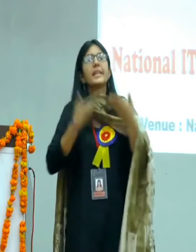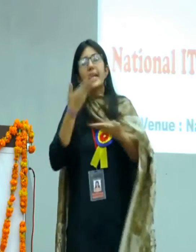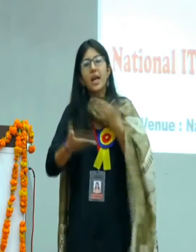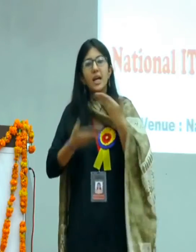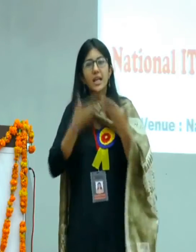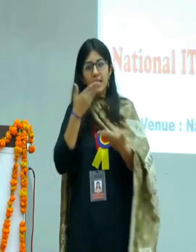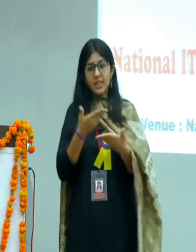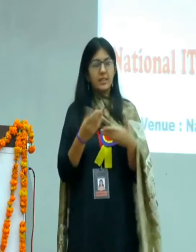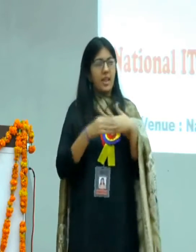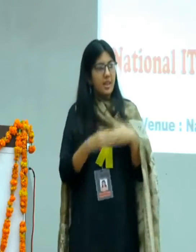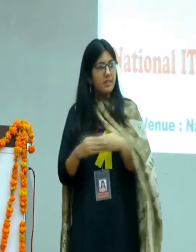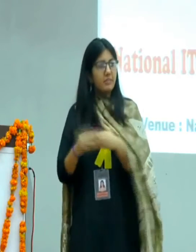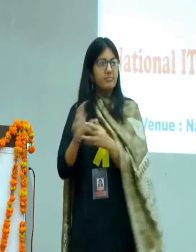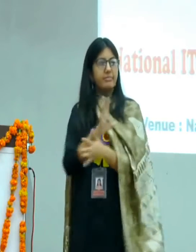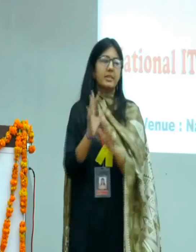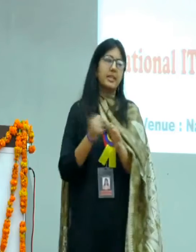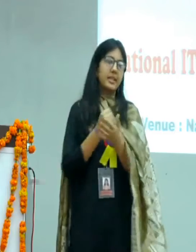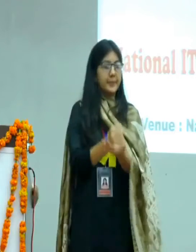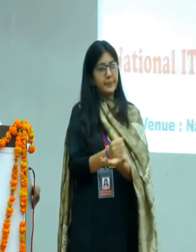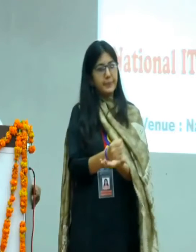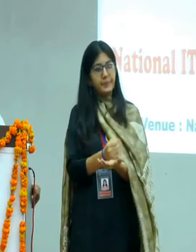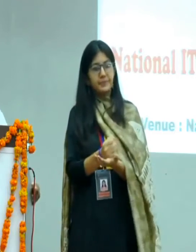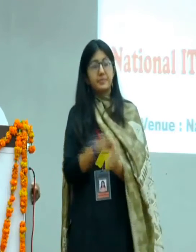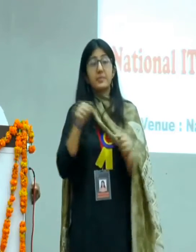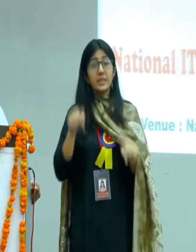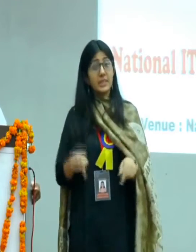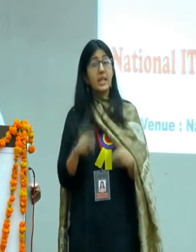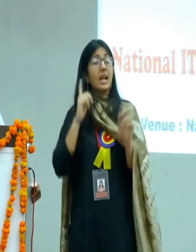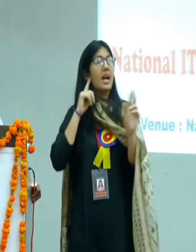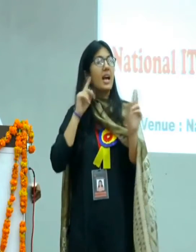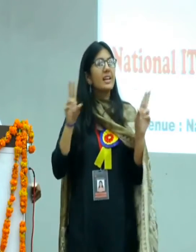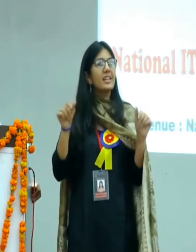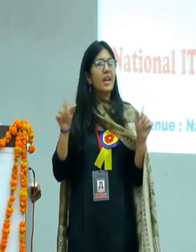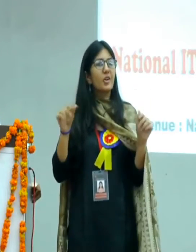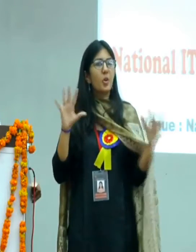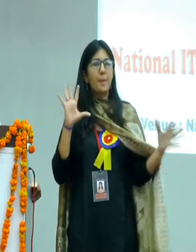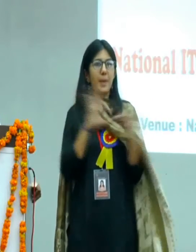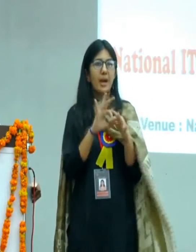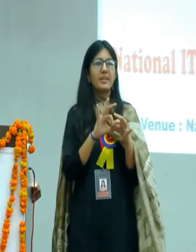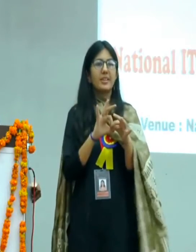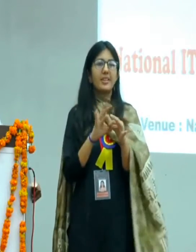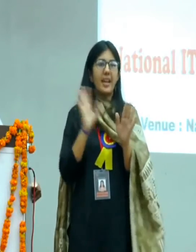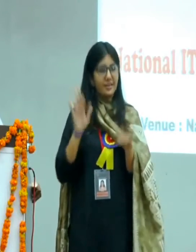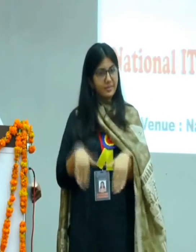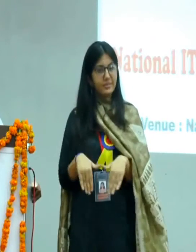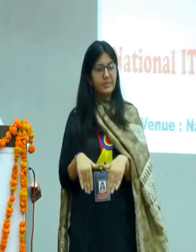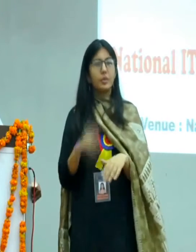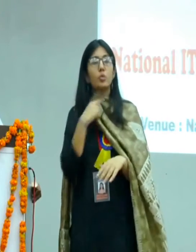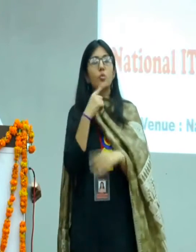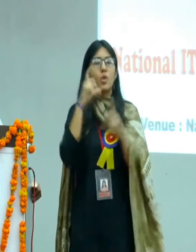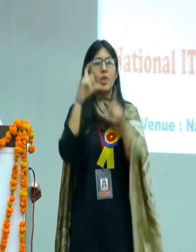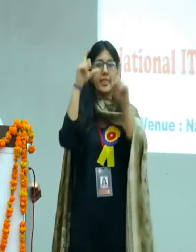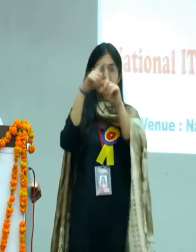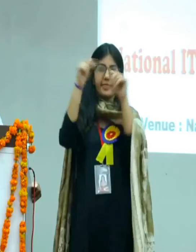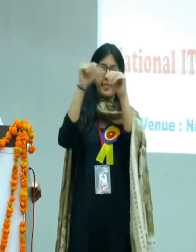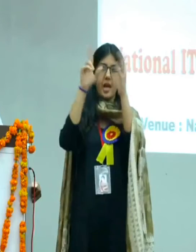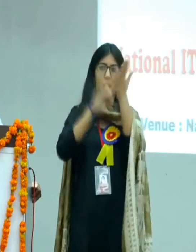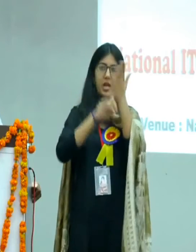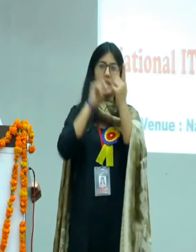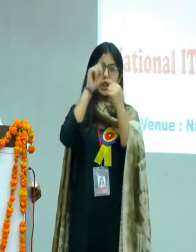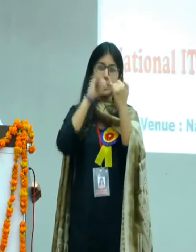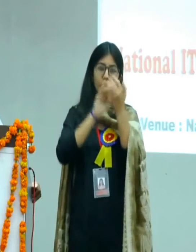This time we got a radio partner. Radio partner Mr. Danish Mahajan. He ran